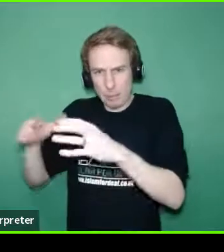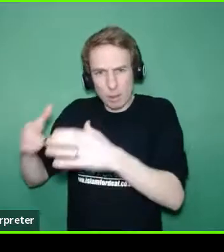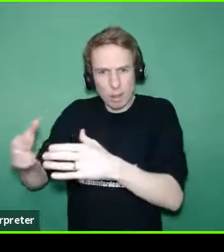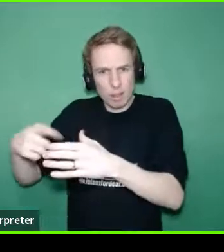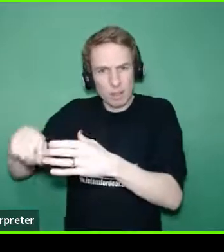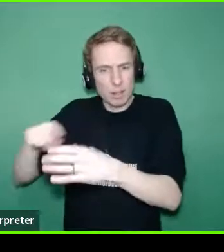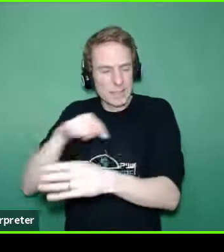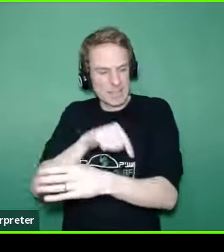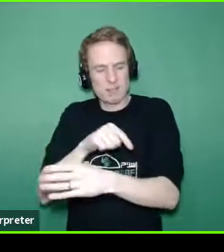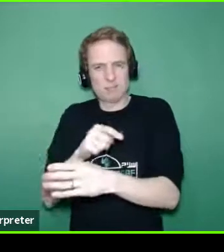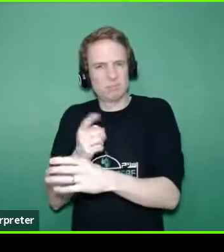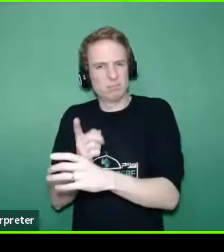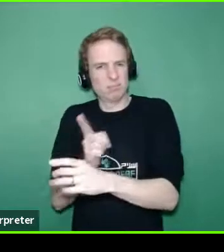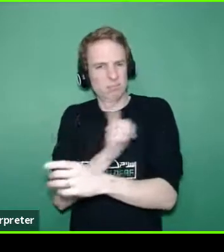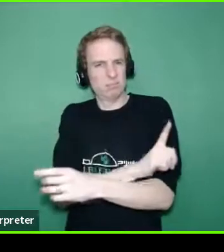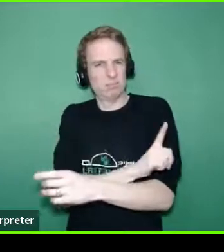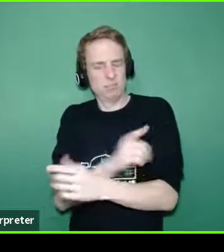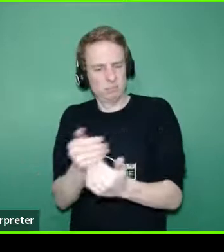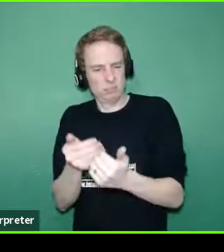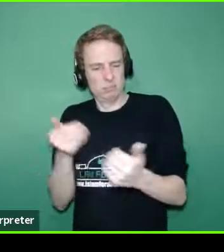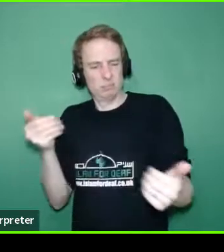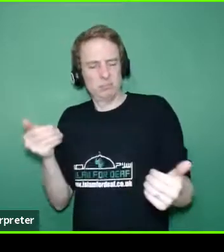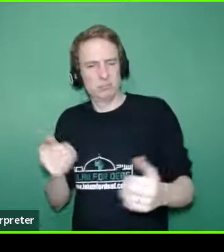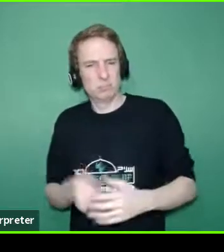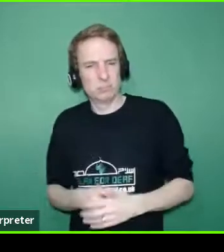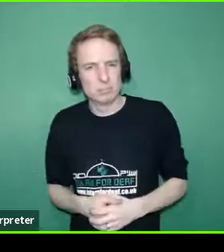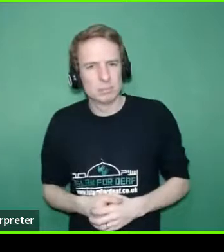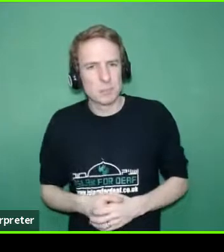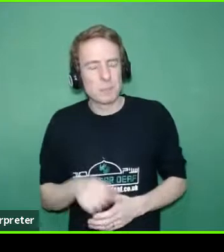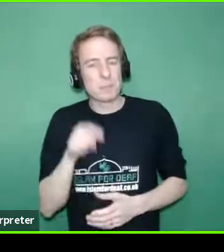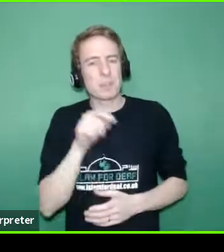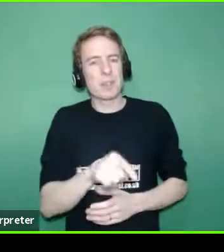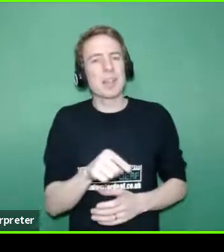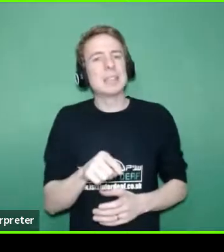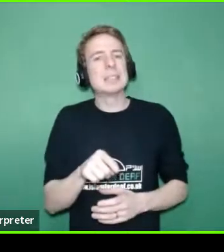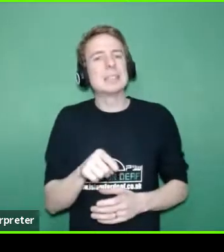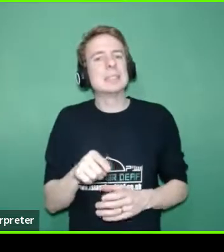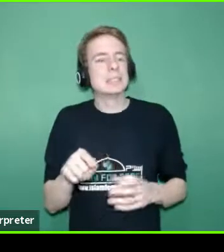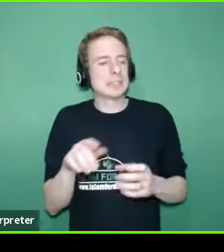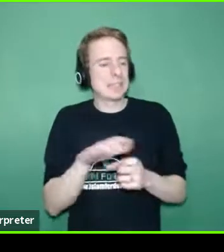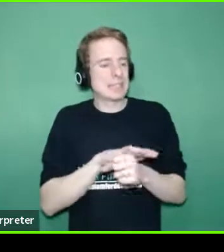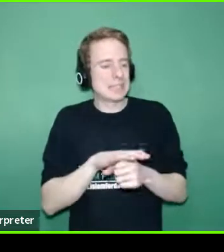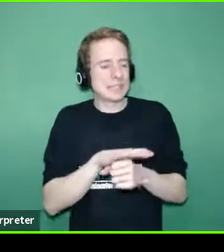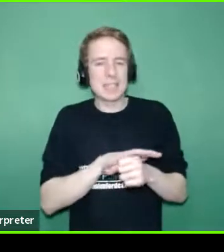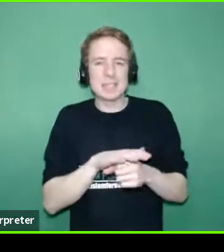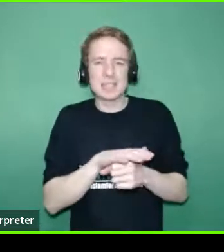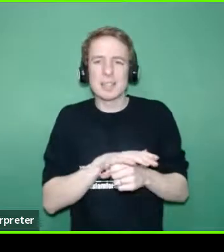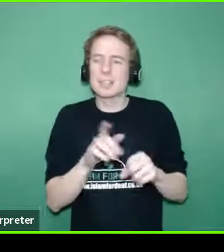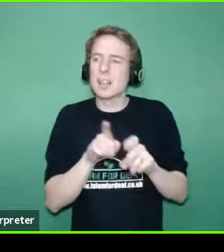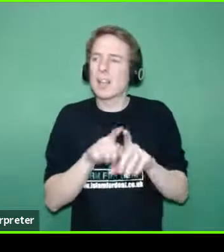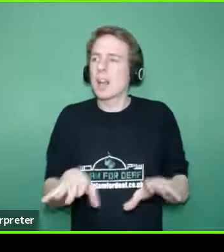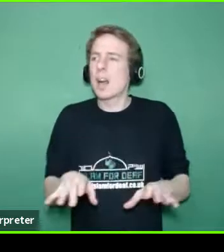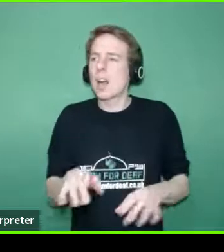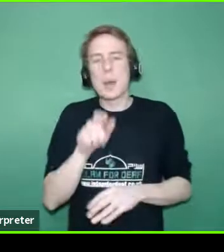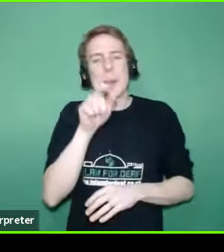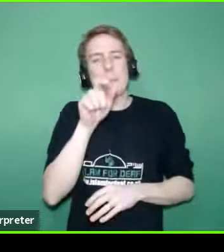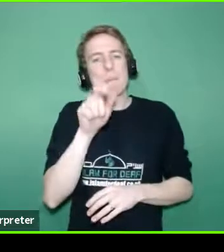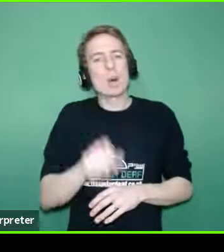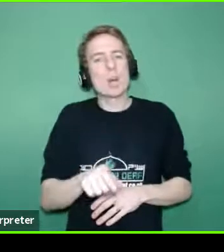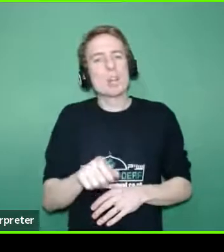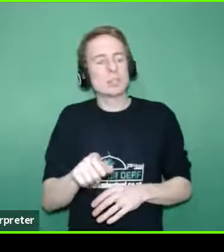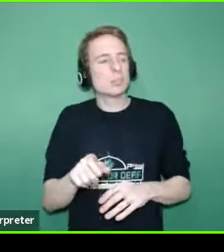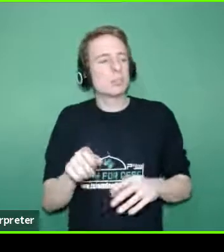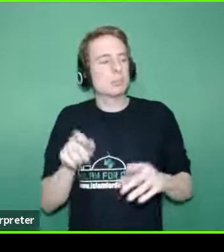upon him. Rather, his status was like the Hatibul Layl. It was like the person who woke up in the middle of the